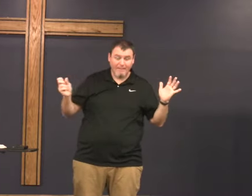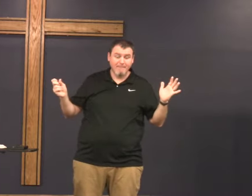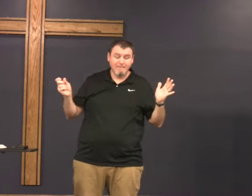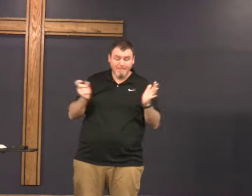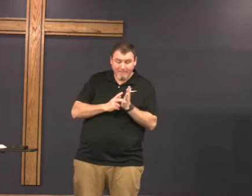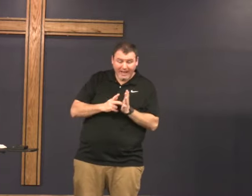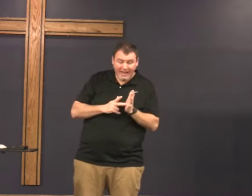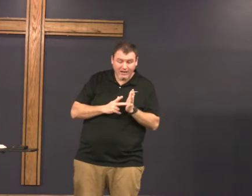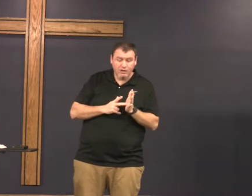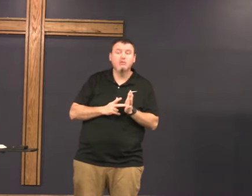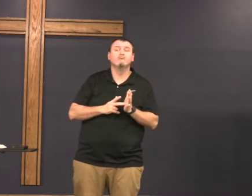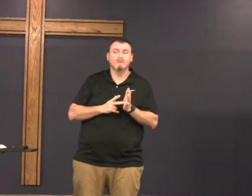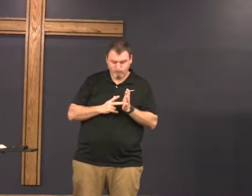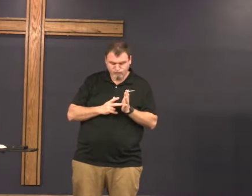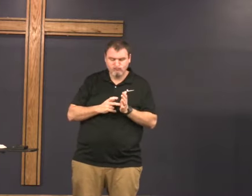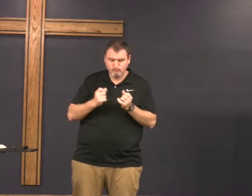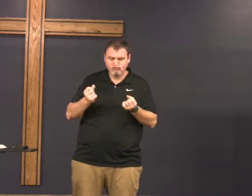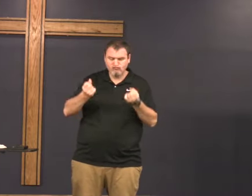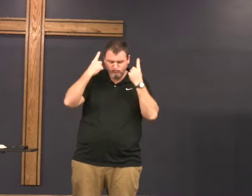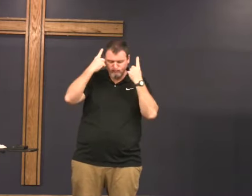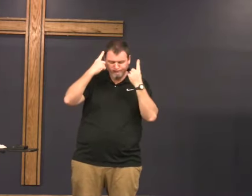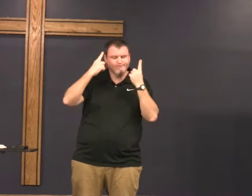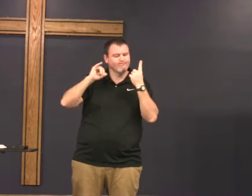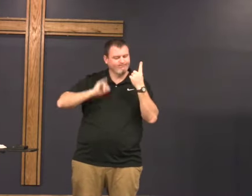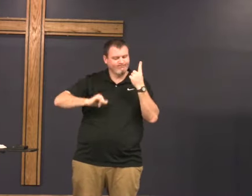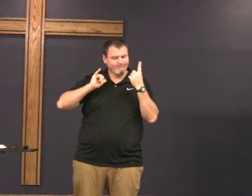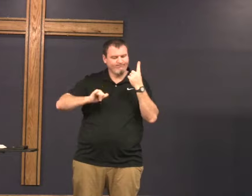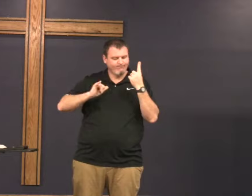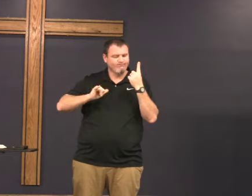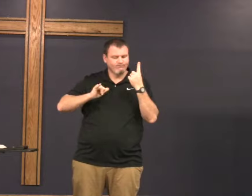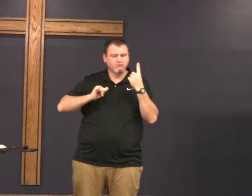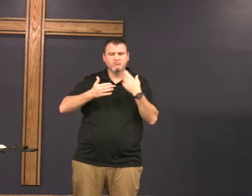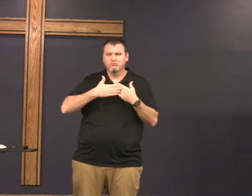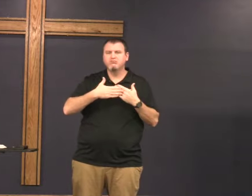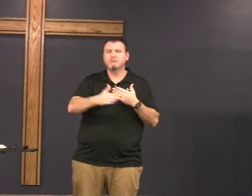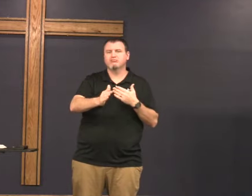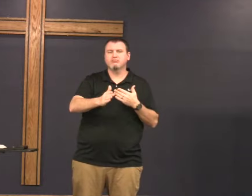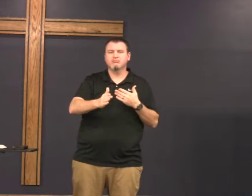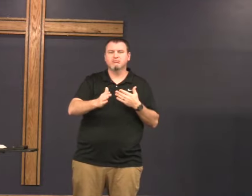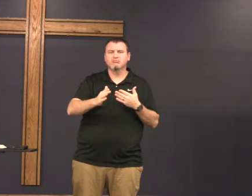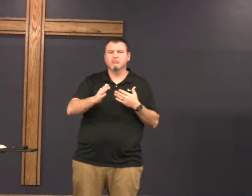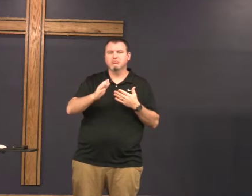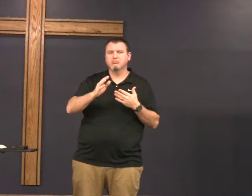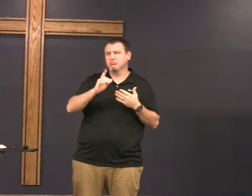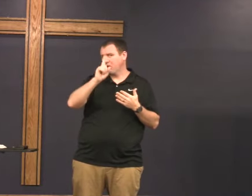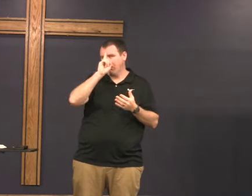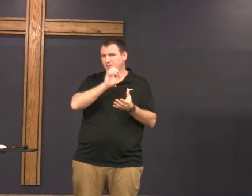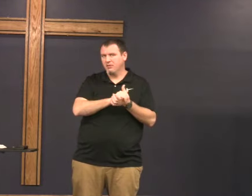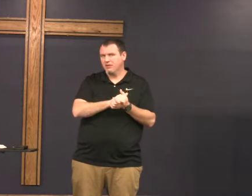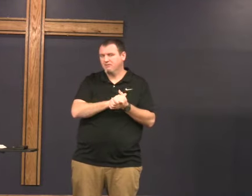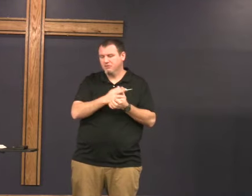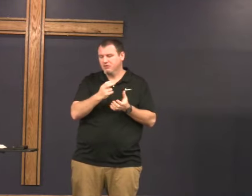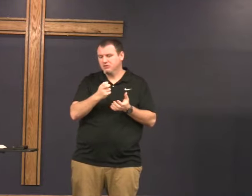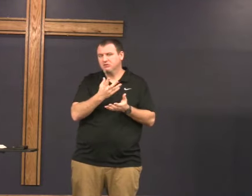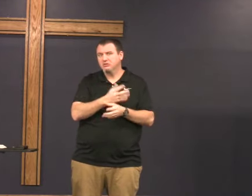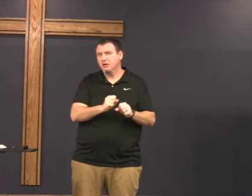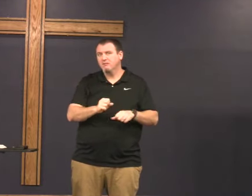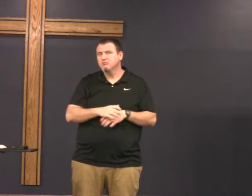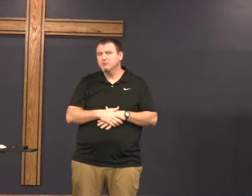His son never finished. He came back to his right mind and he never stood. From then on, I believe that